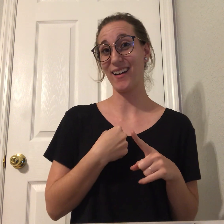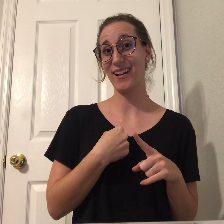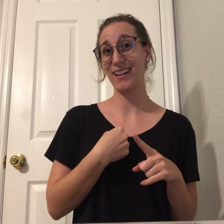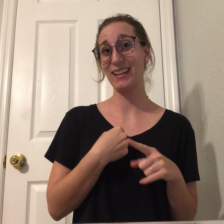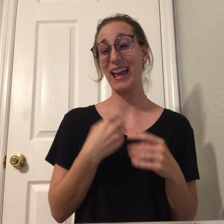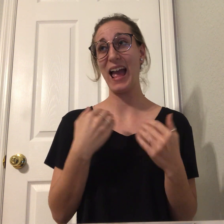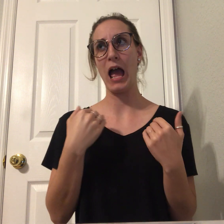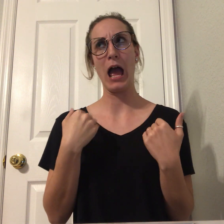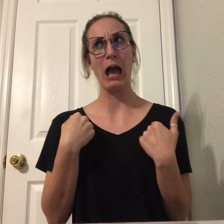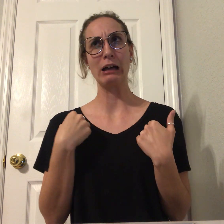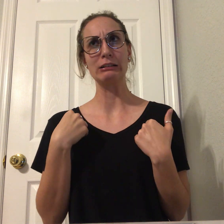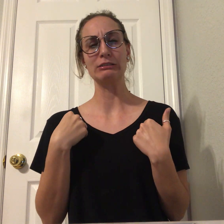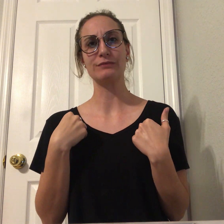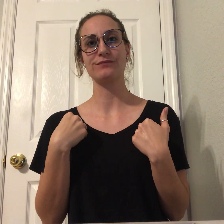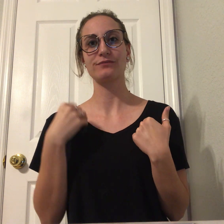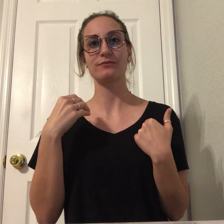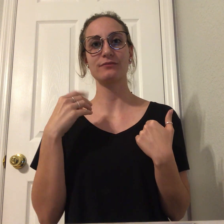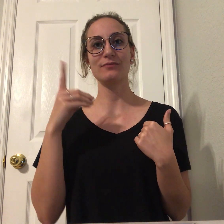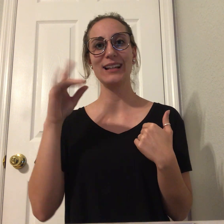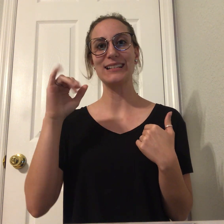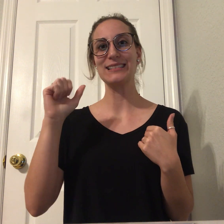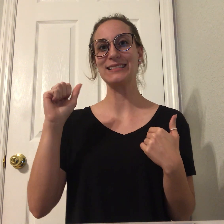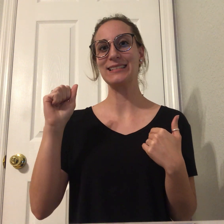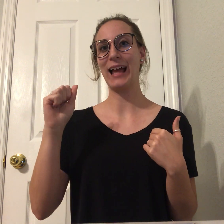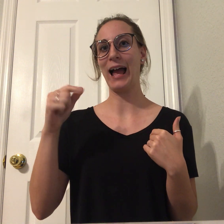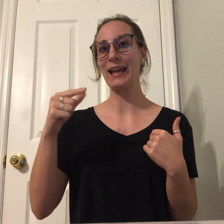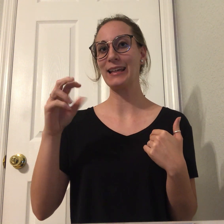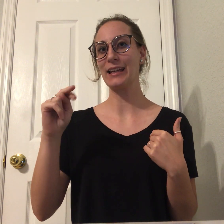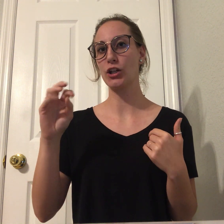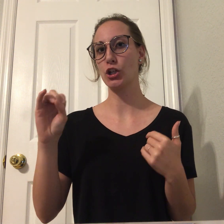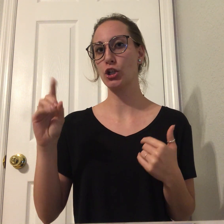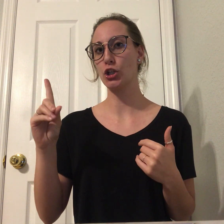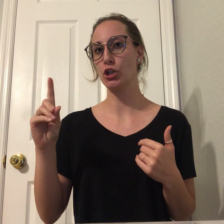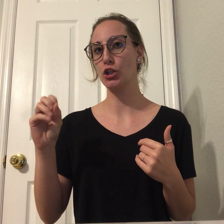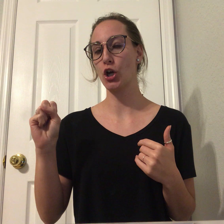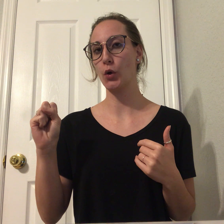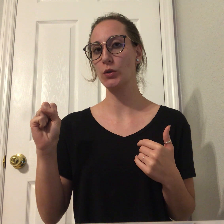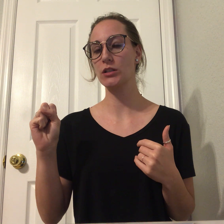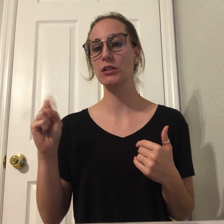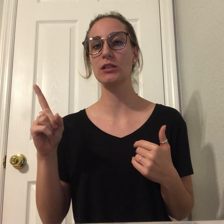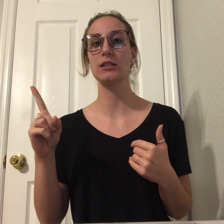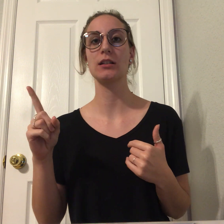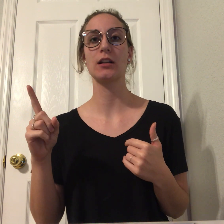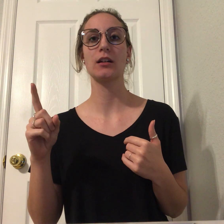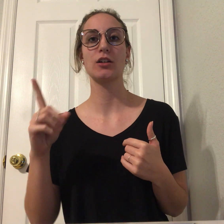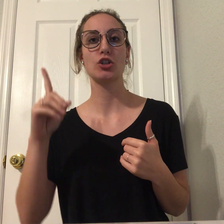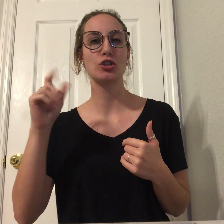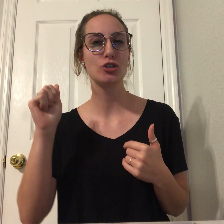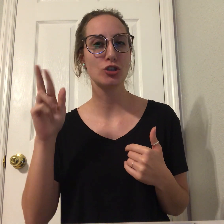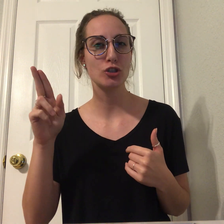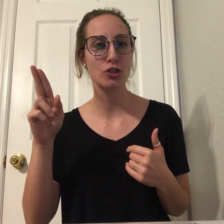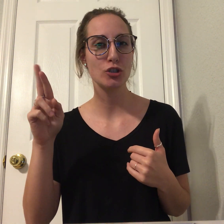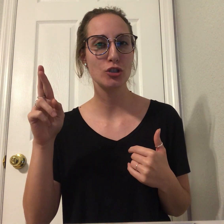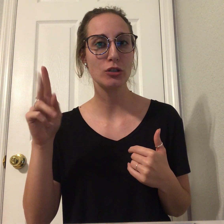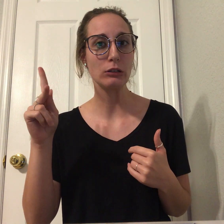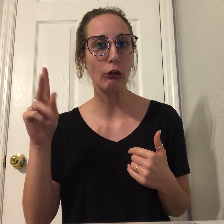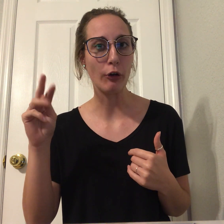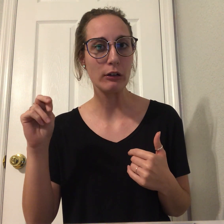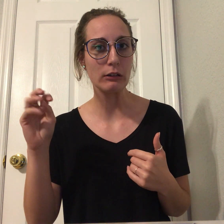affect disorder, right? SAD. Sunlight's really good for us. Darkness, not so good. Amazing